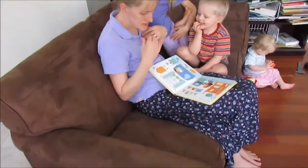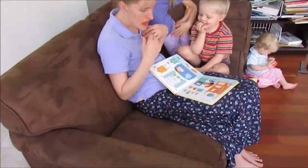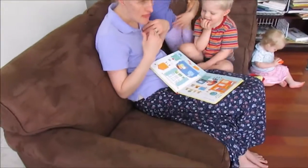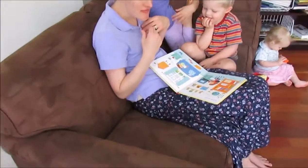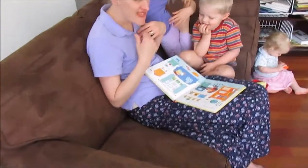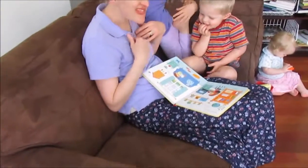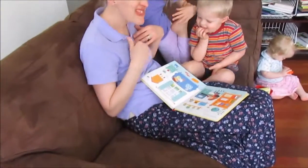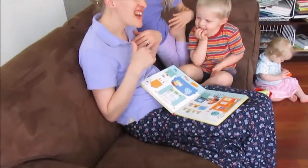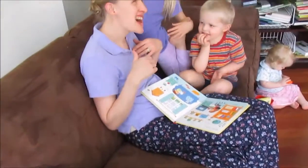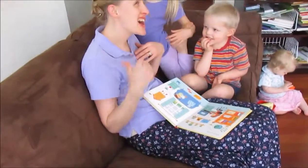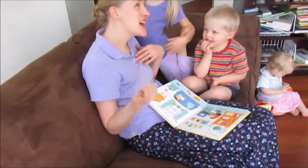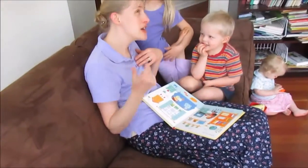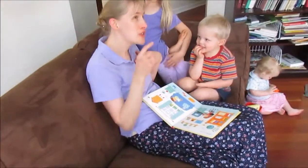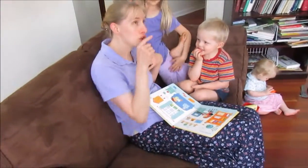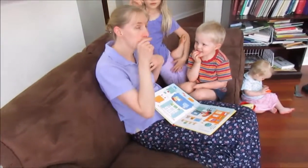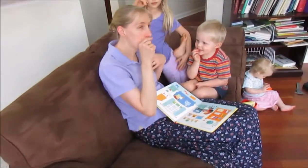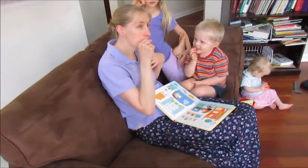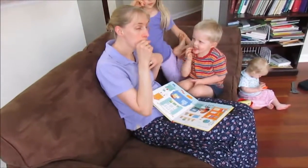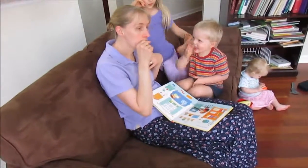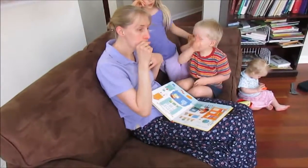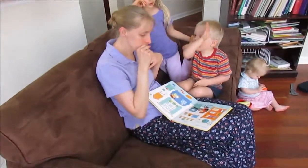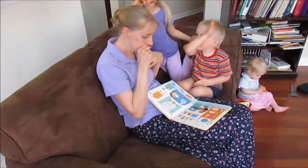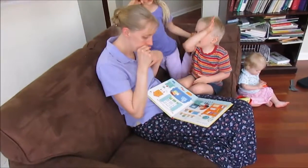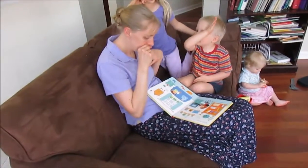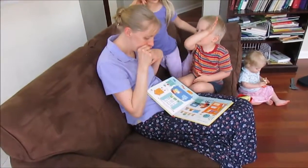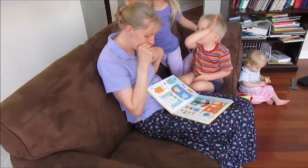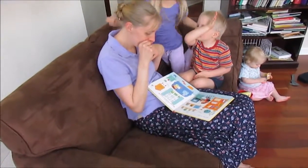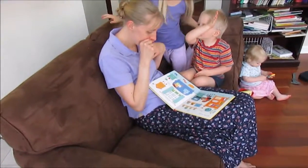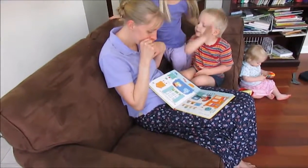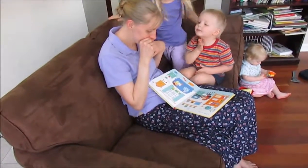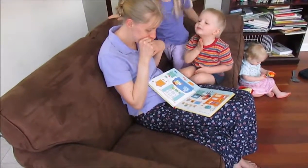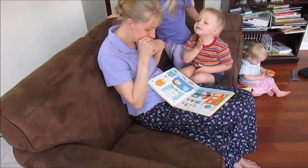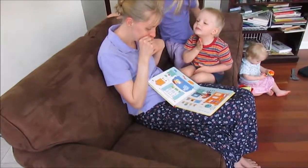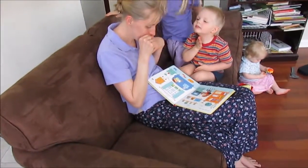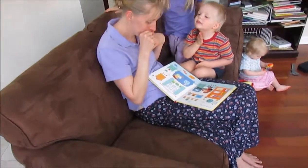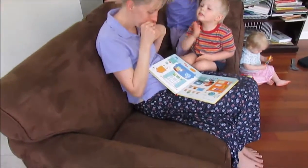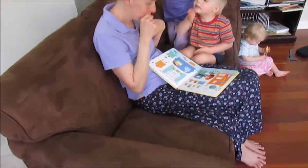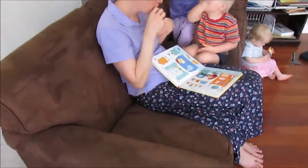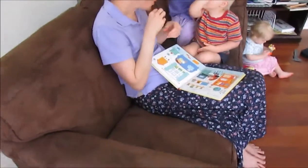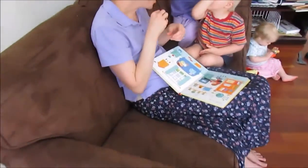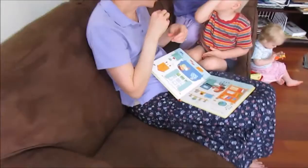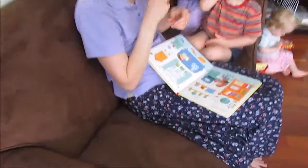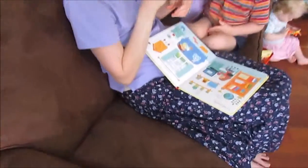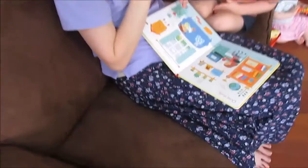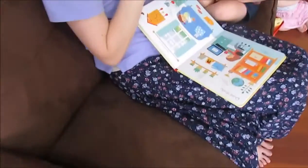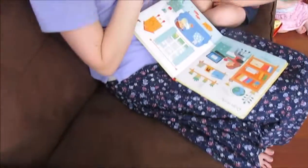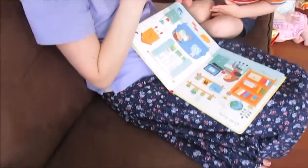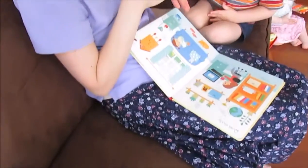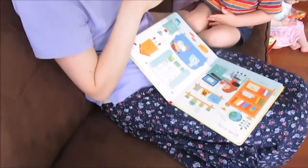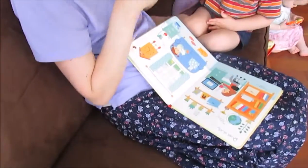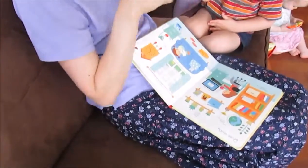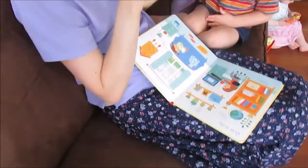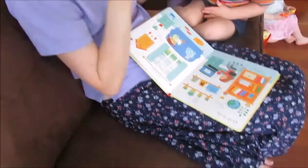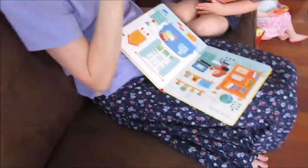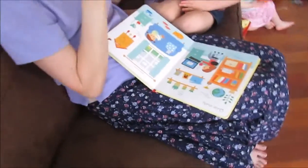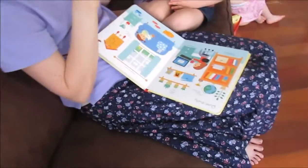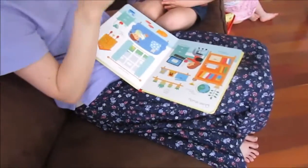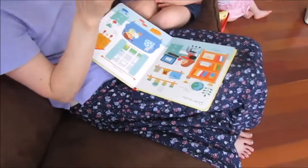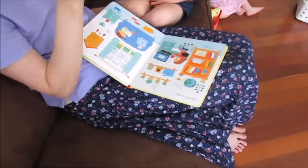The other bird is brown. On the clock. It's a